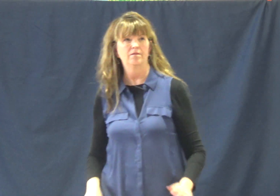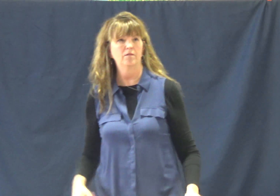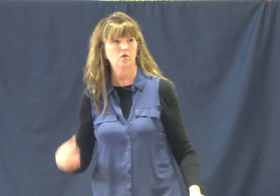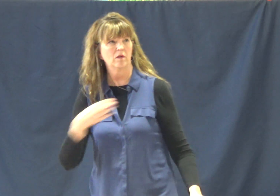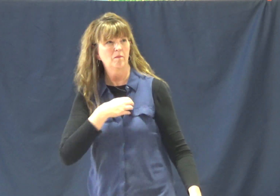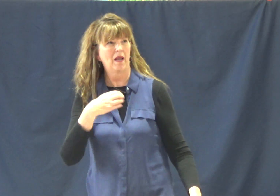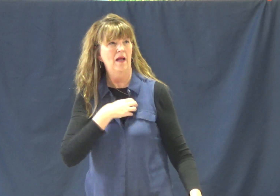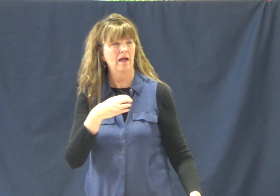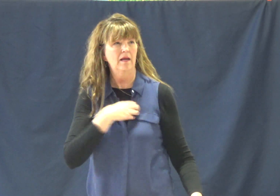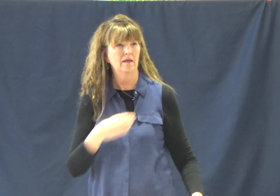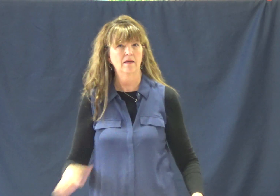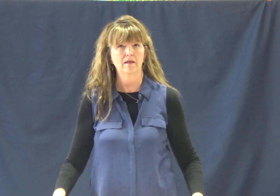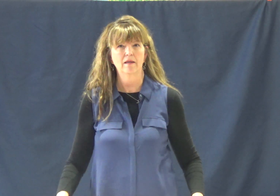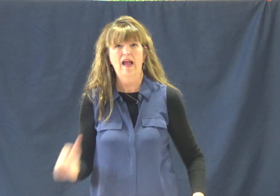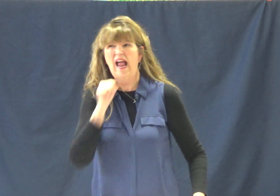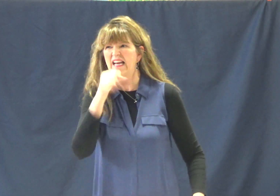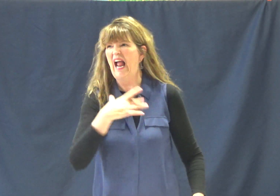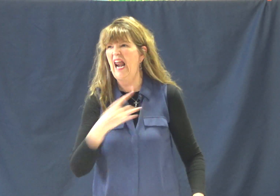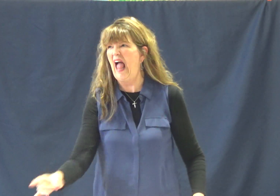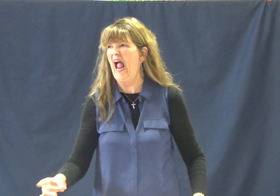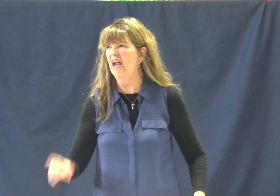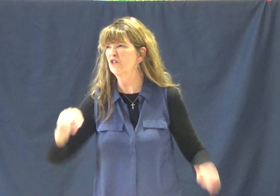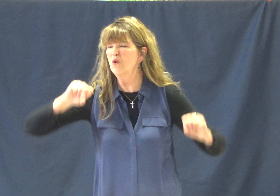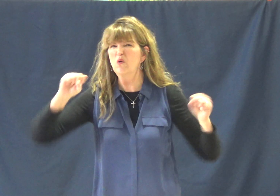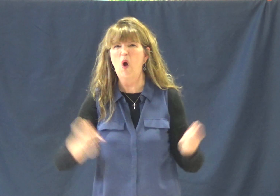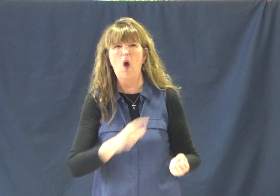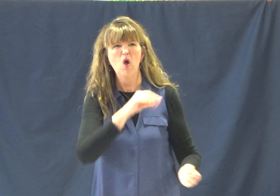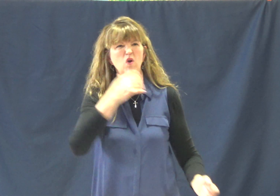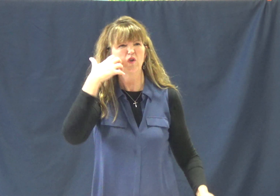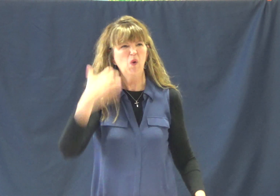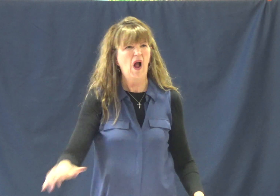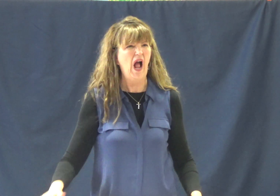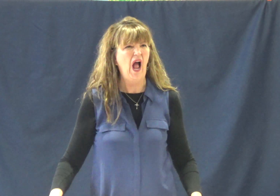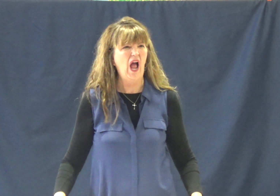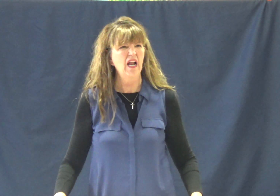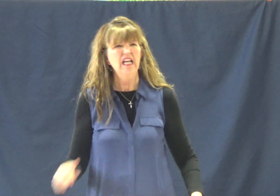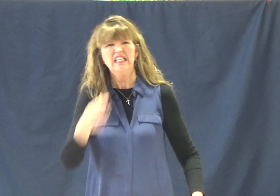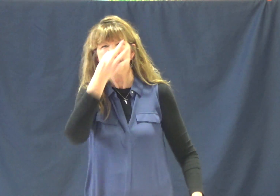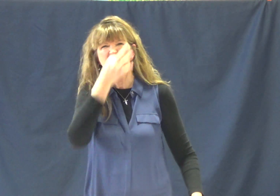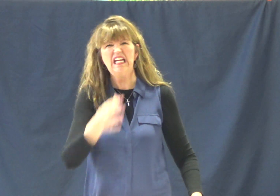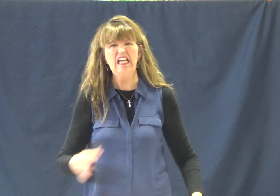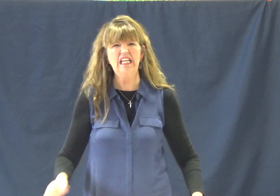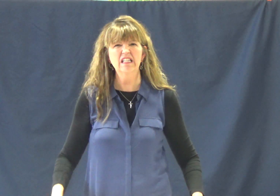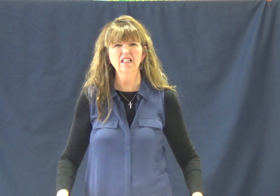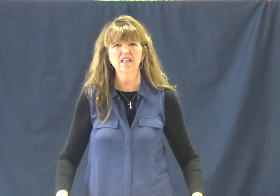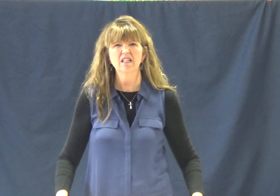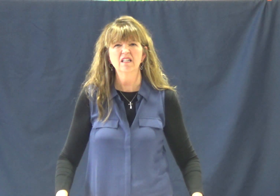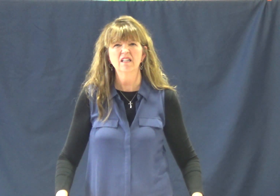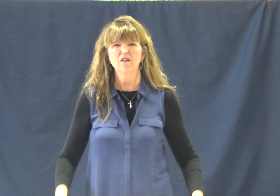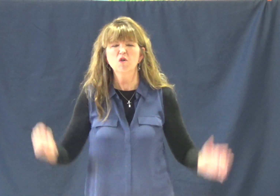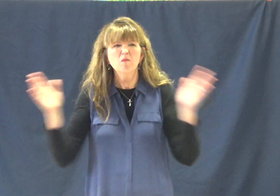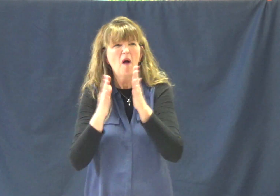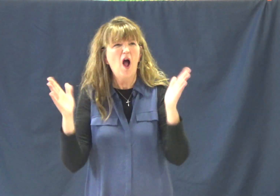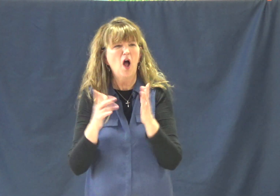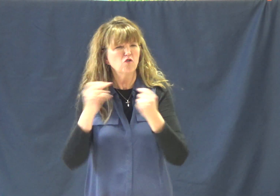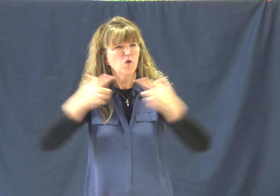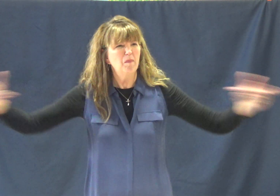as little people, to be negative and to complain. I don't like it. It's too cold. I don't like it. It's too hot. Oh, this smells awful. This is